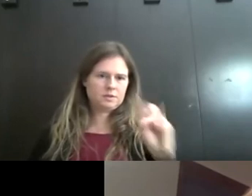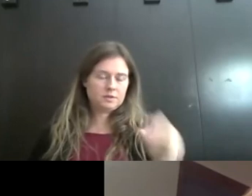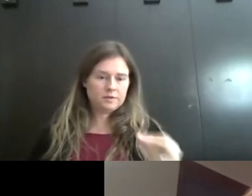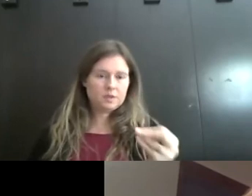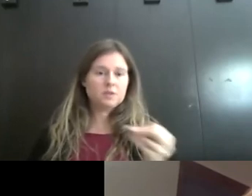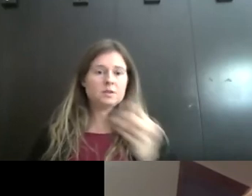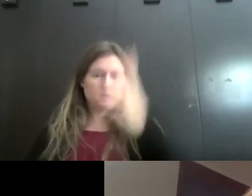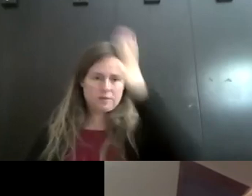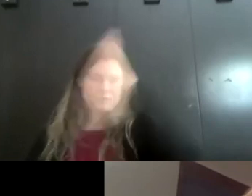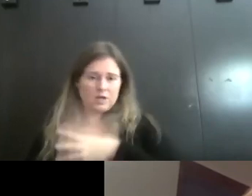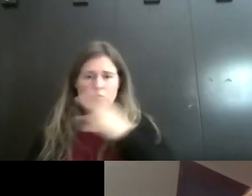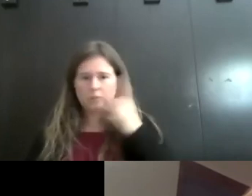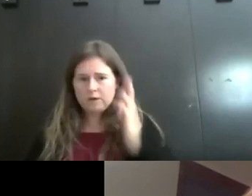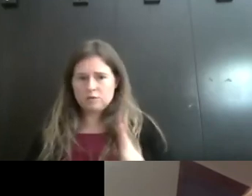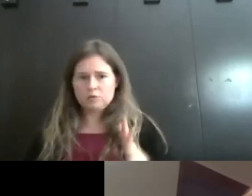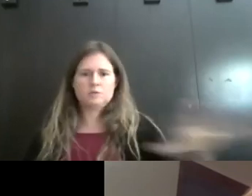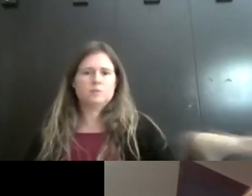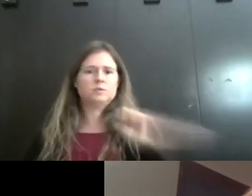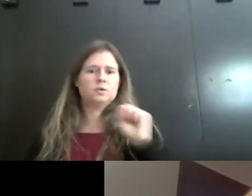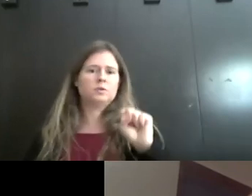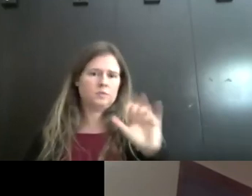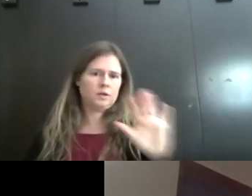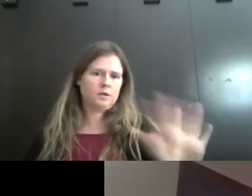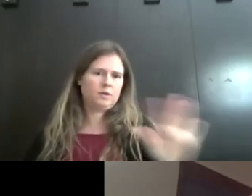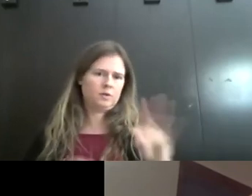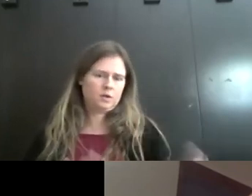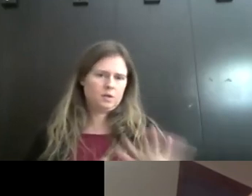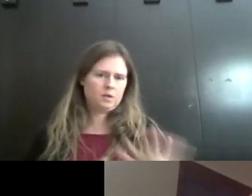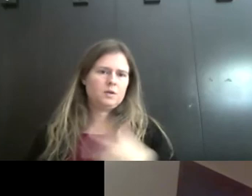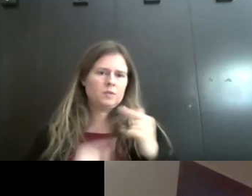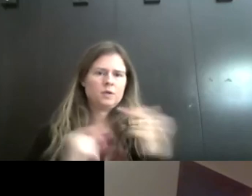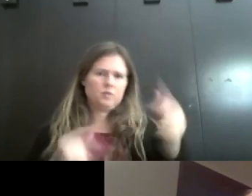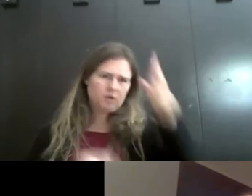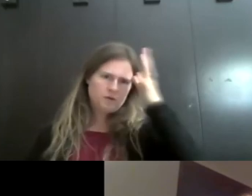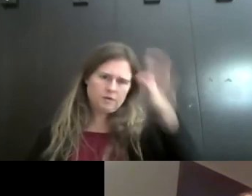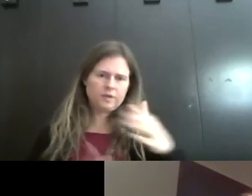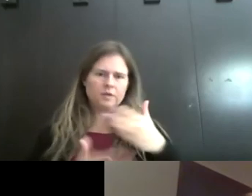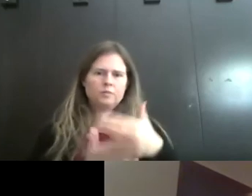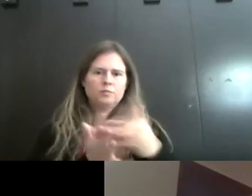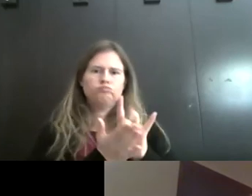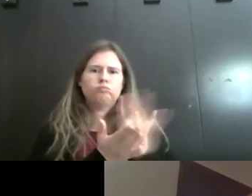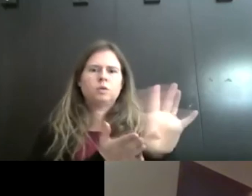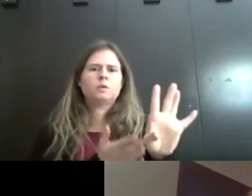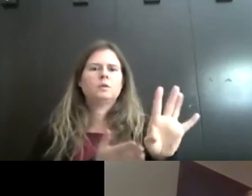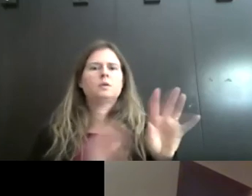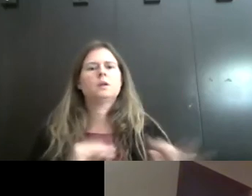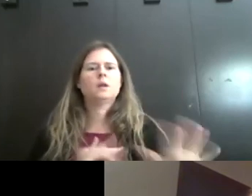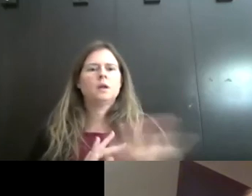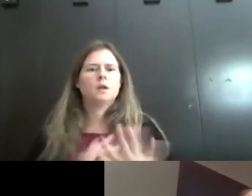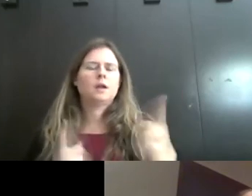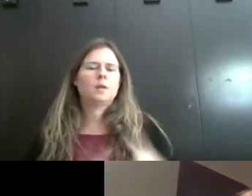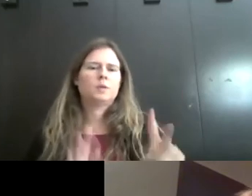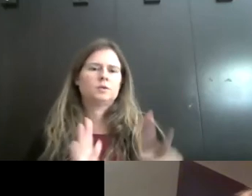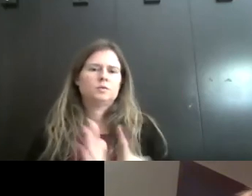he took them to court and took the land away and had them evicted. So my great-grandfather was evicted off that land. So this happened twice